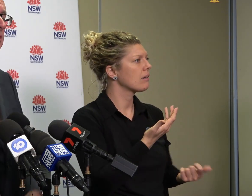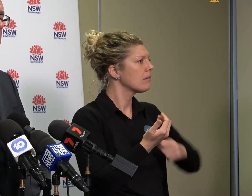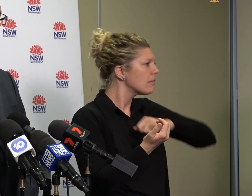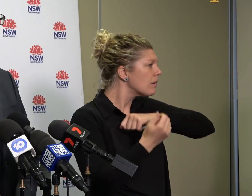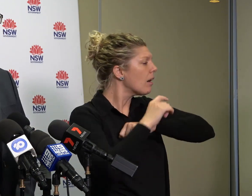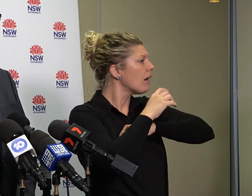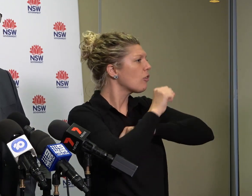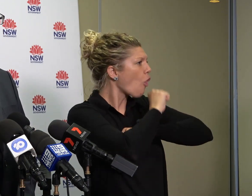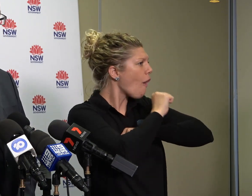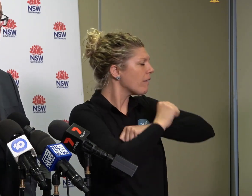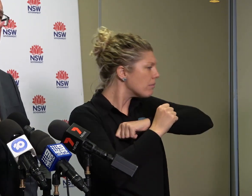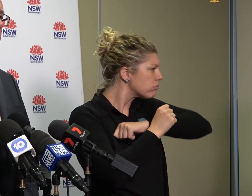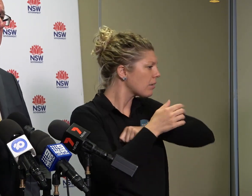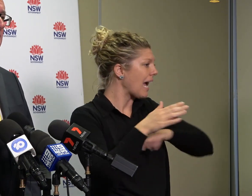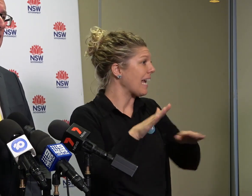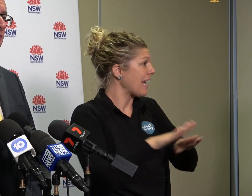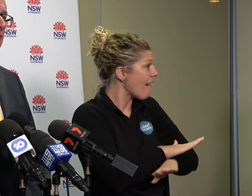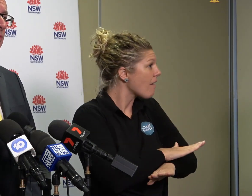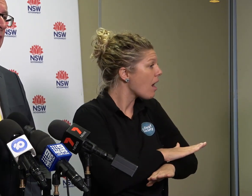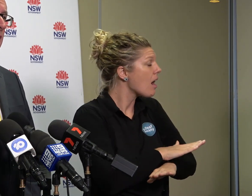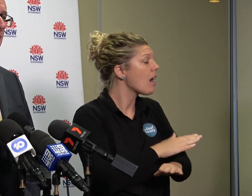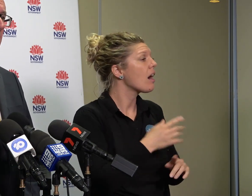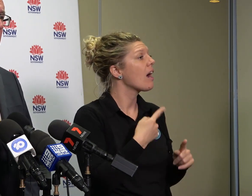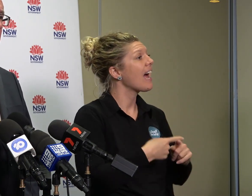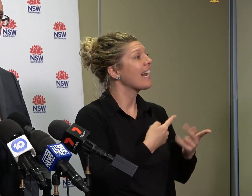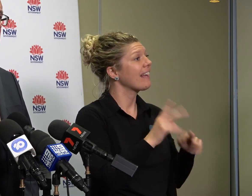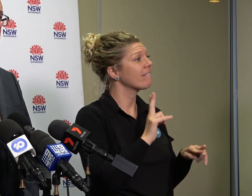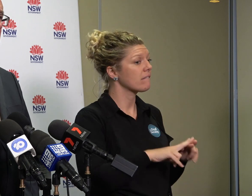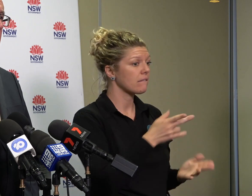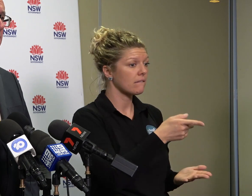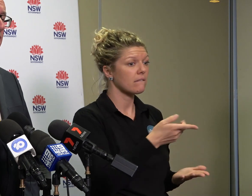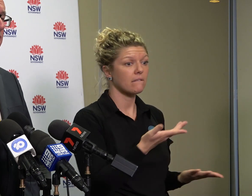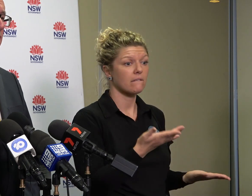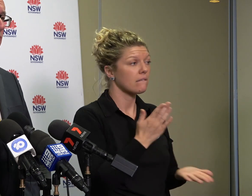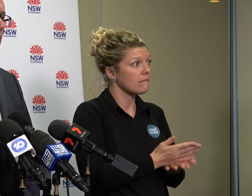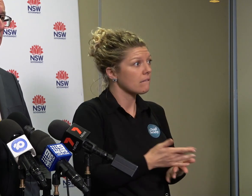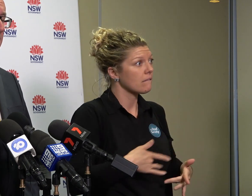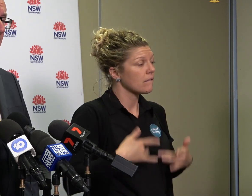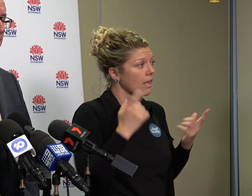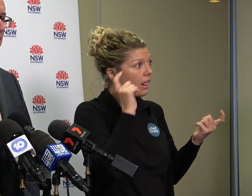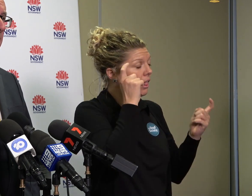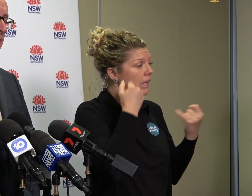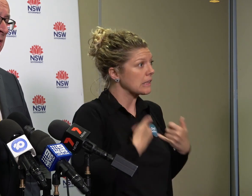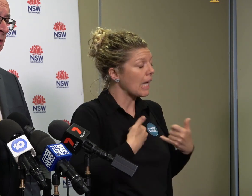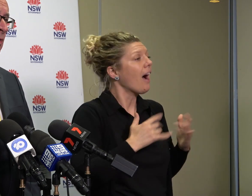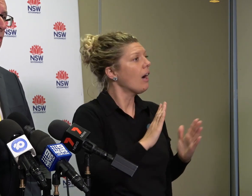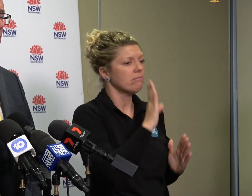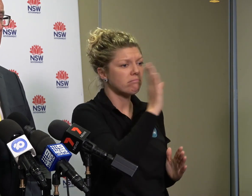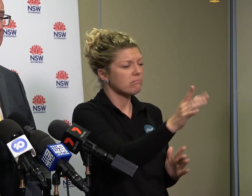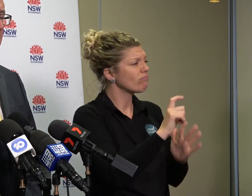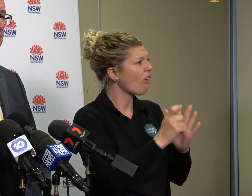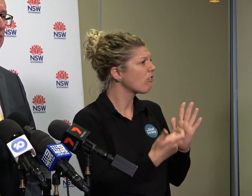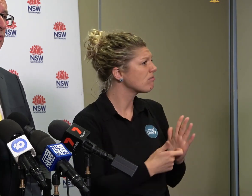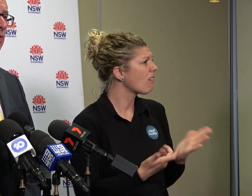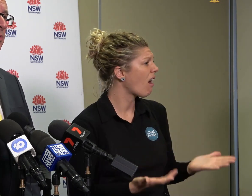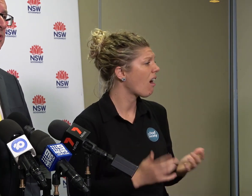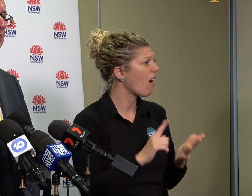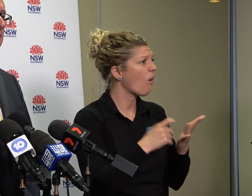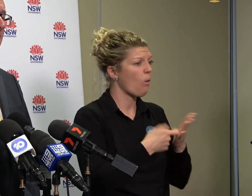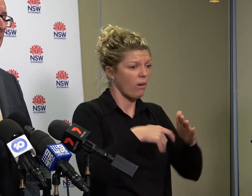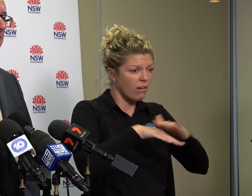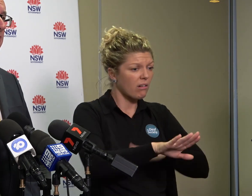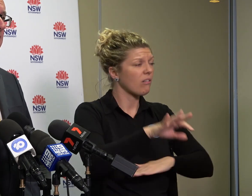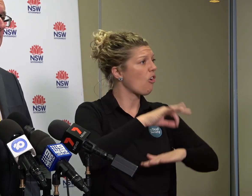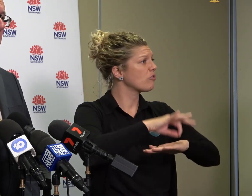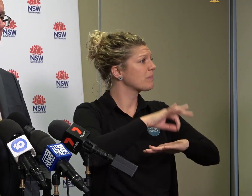elbow, and if you have any concerns at all, contact your GP or contact your